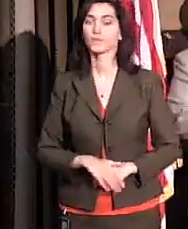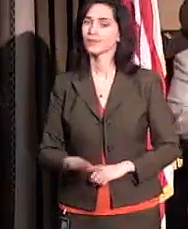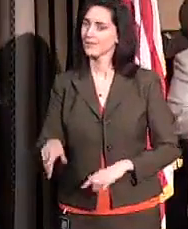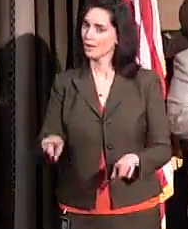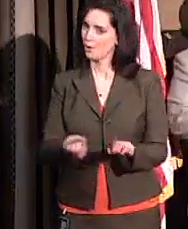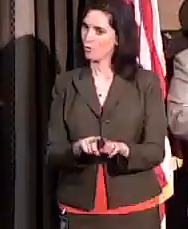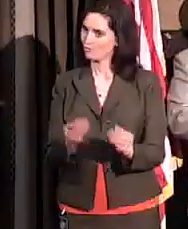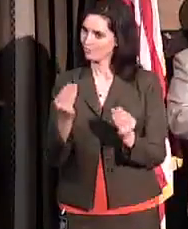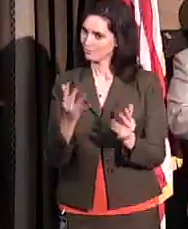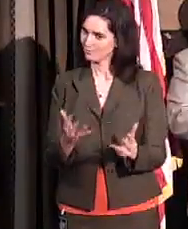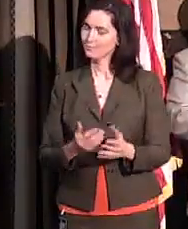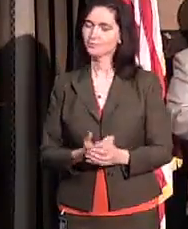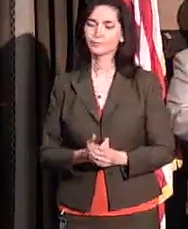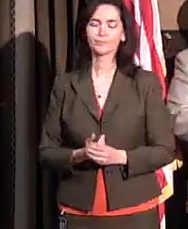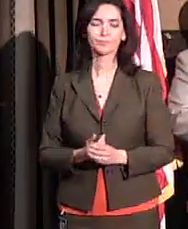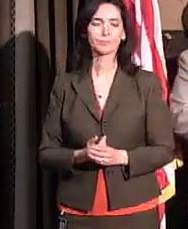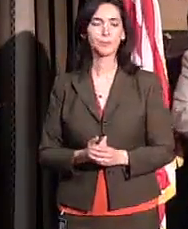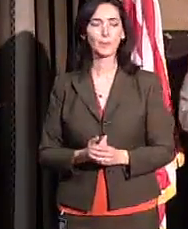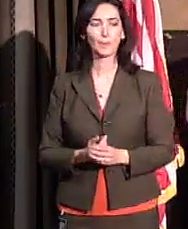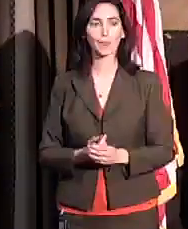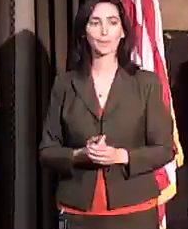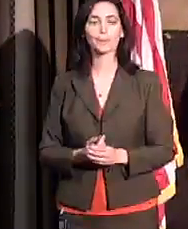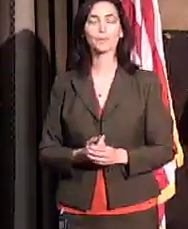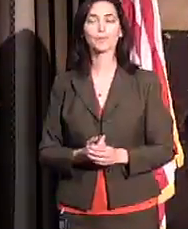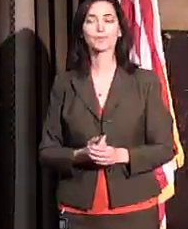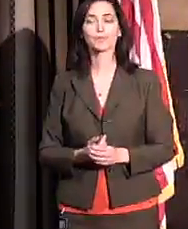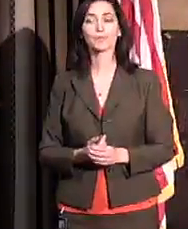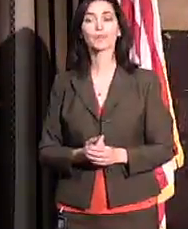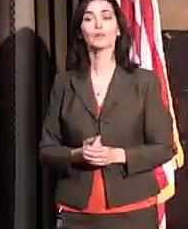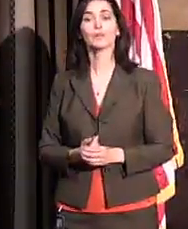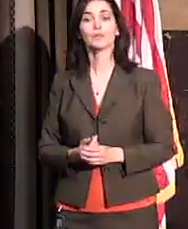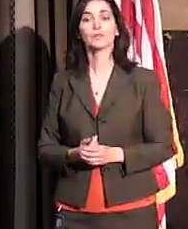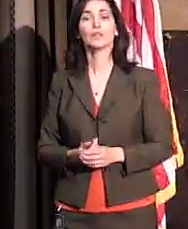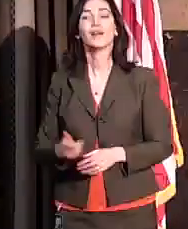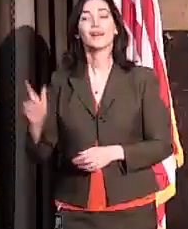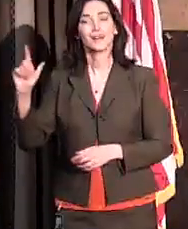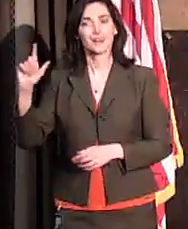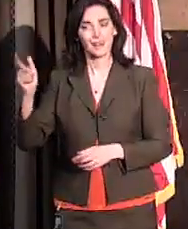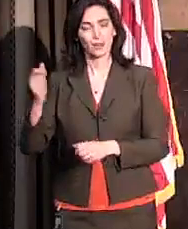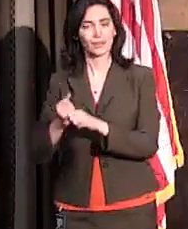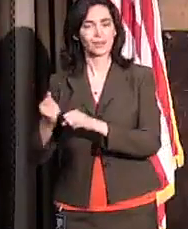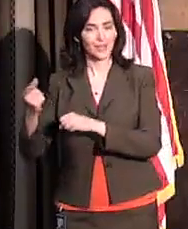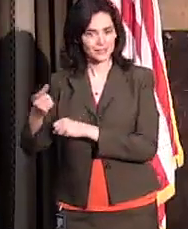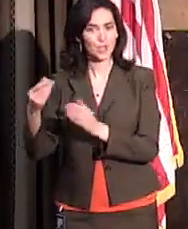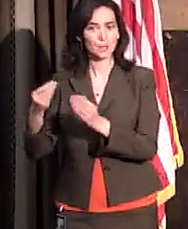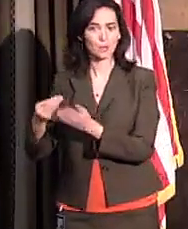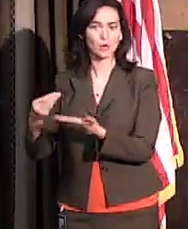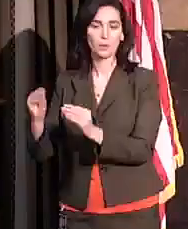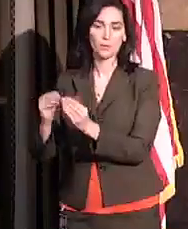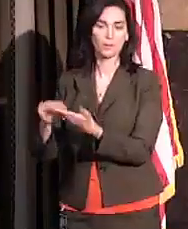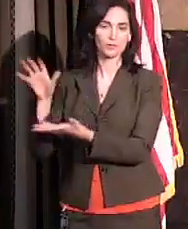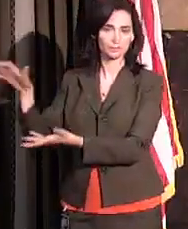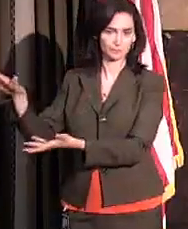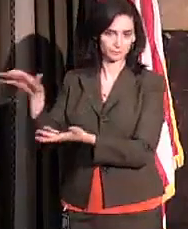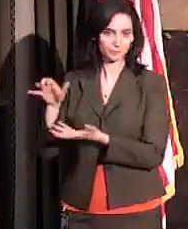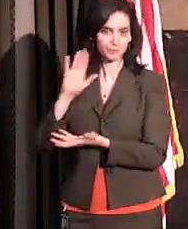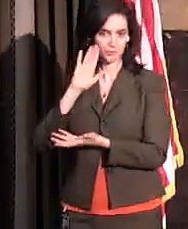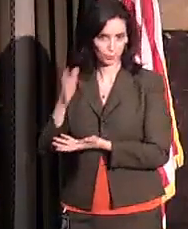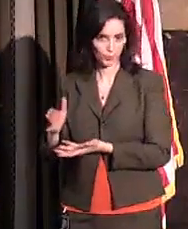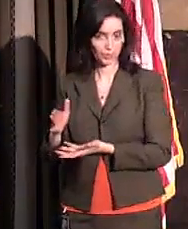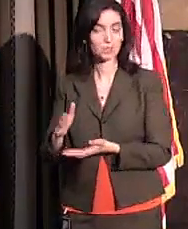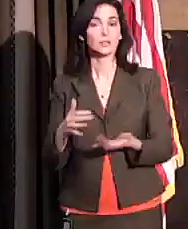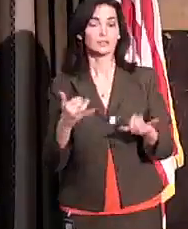obviously the case, and that is we will receive more ARP funds next year, and many of these